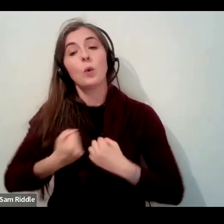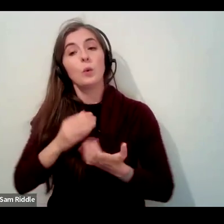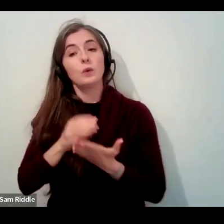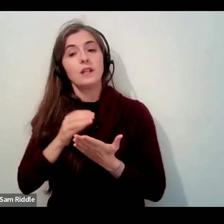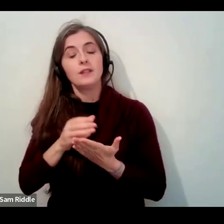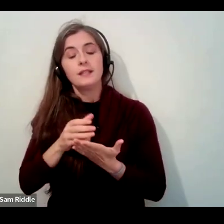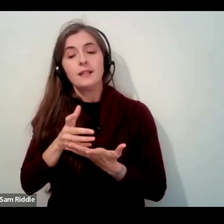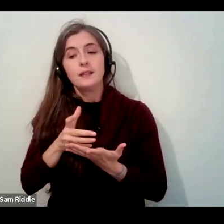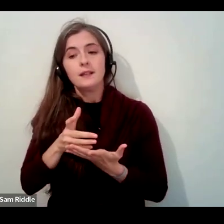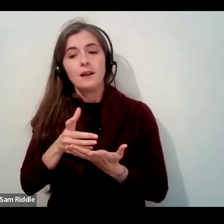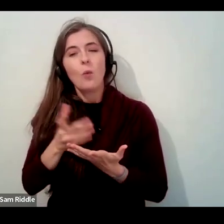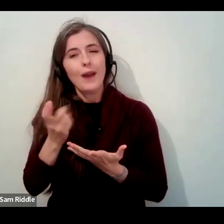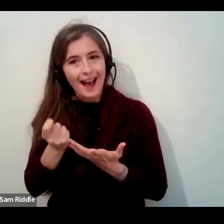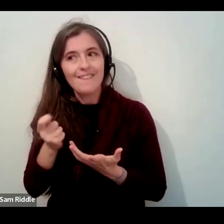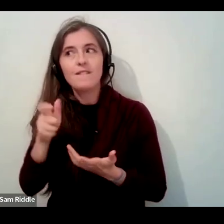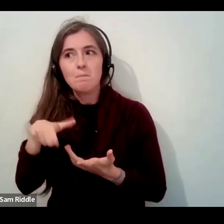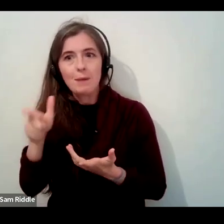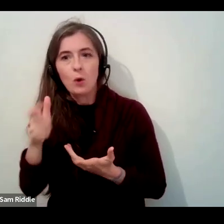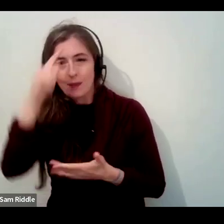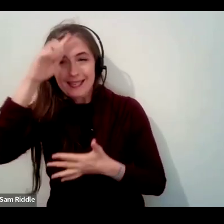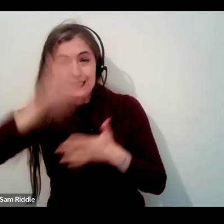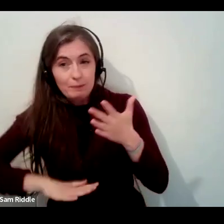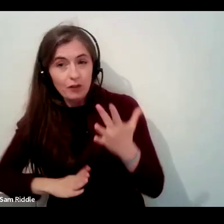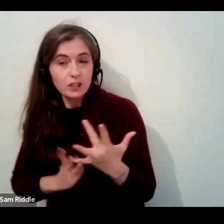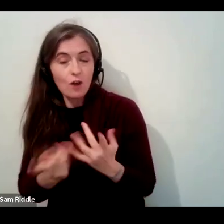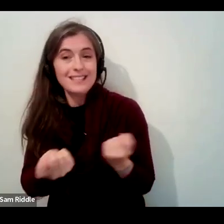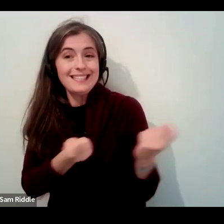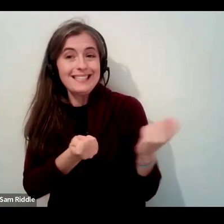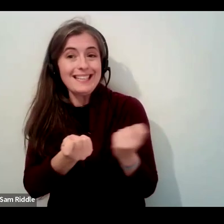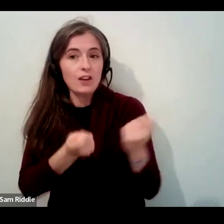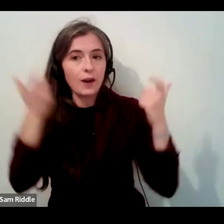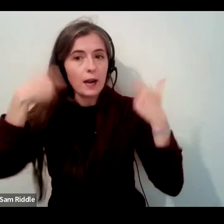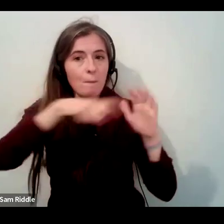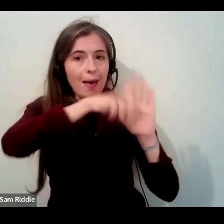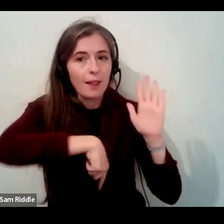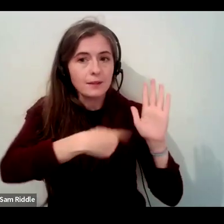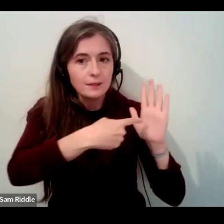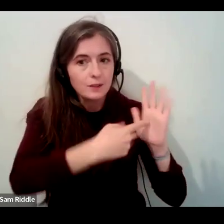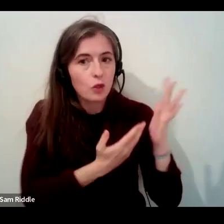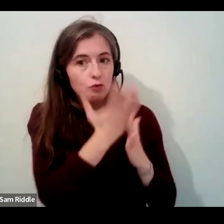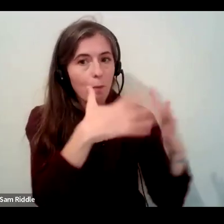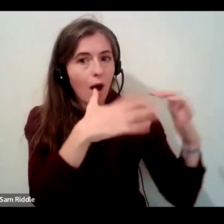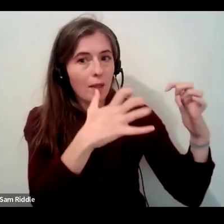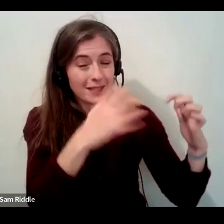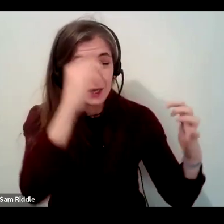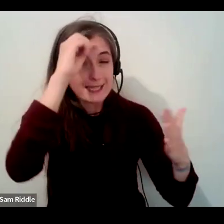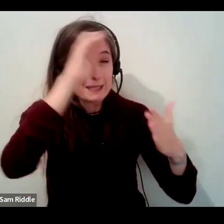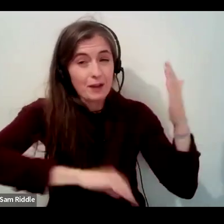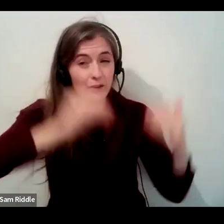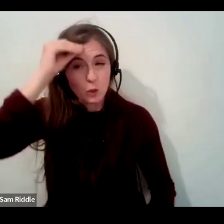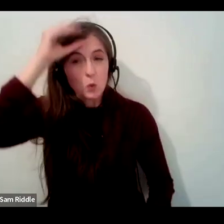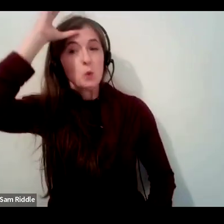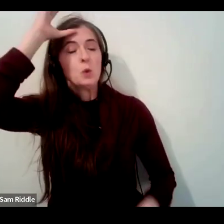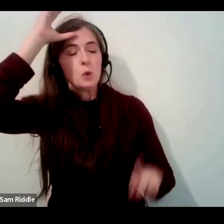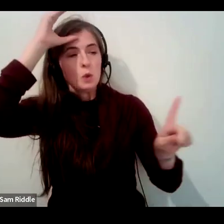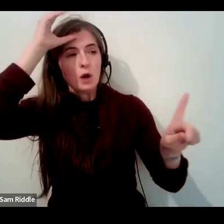who have steered bills through Parliament, who've got a lot of parliamentary experience. And it's pretty much true